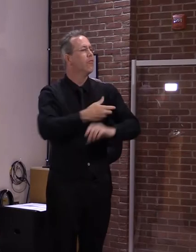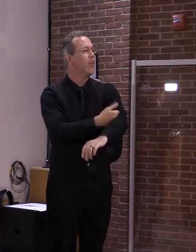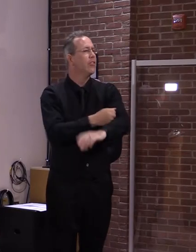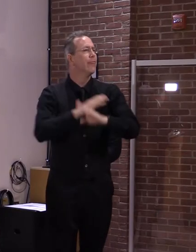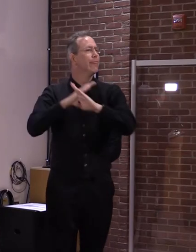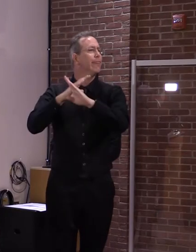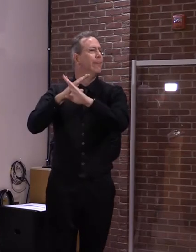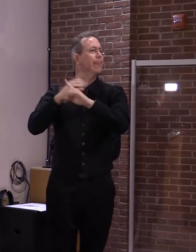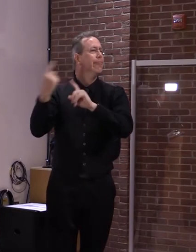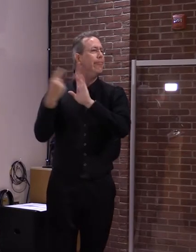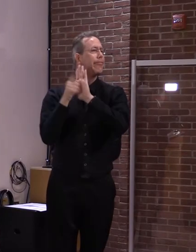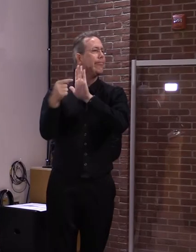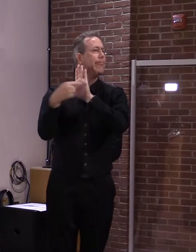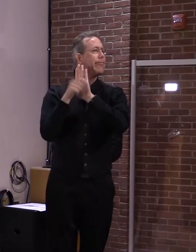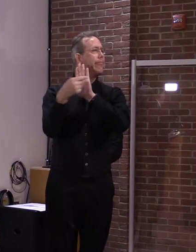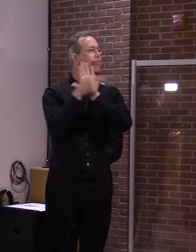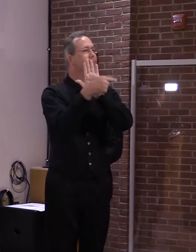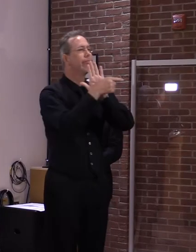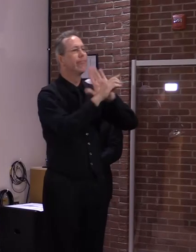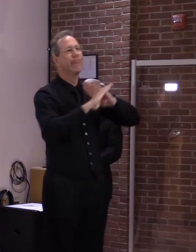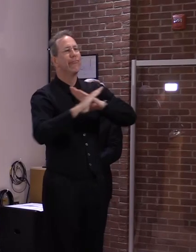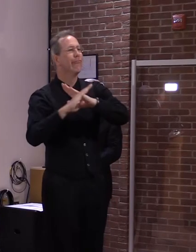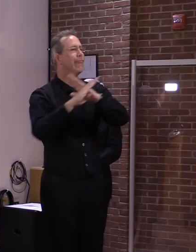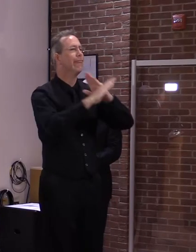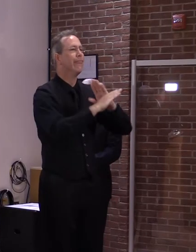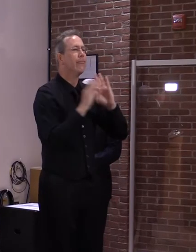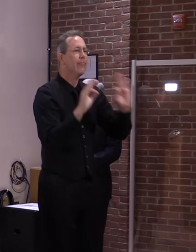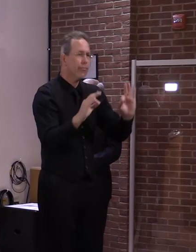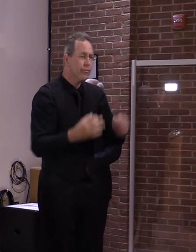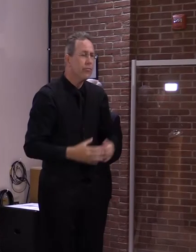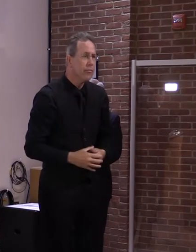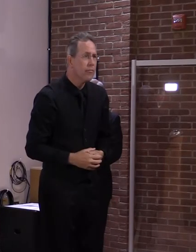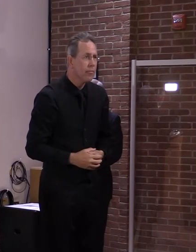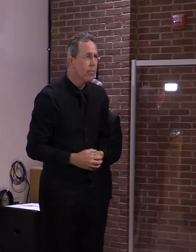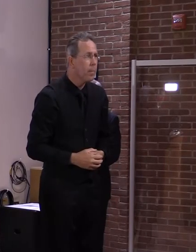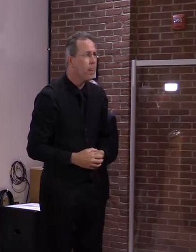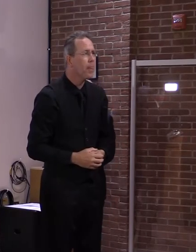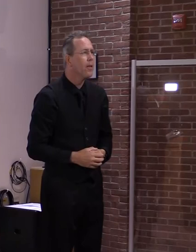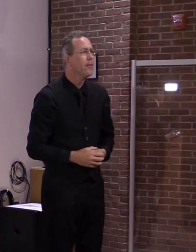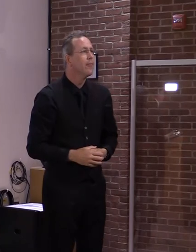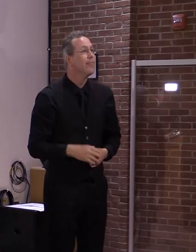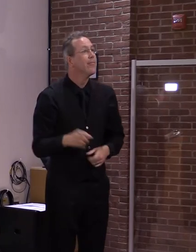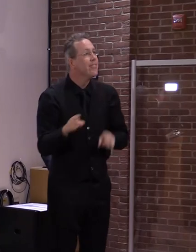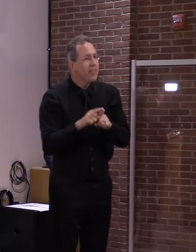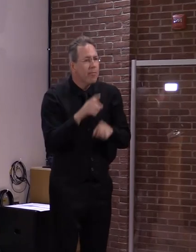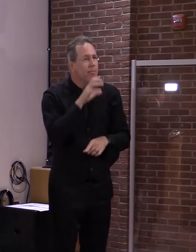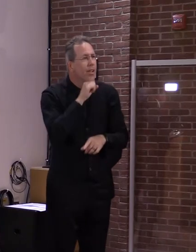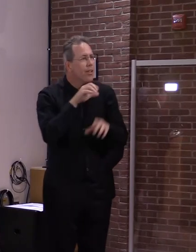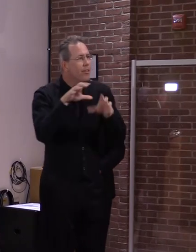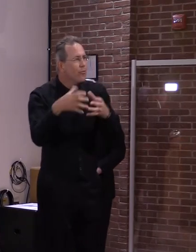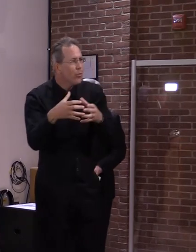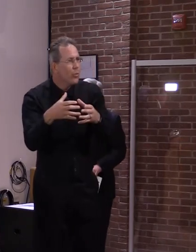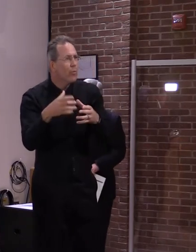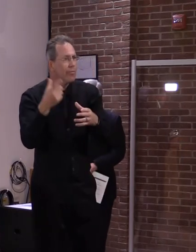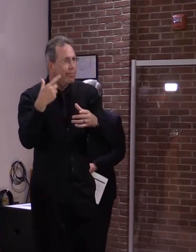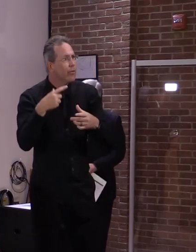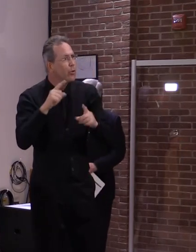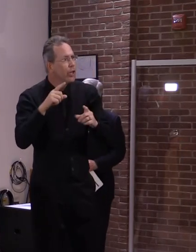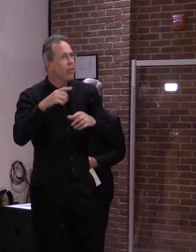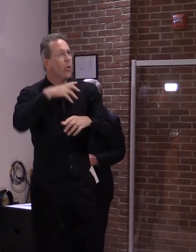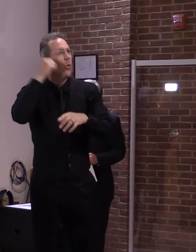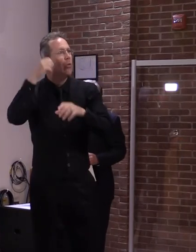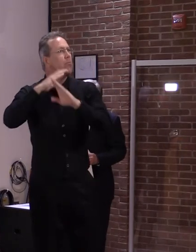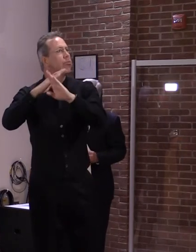Did you all find that those focused vaccination clinics worked in that age group? Well, obviously something was working